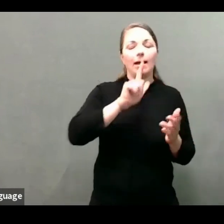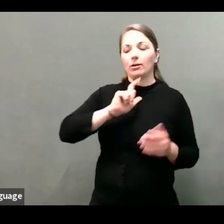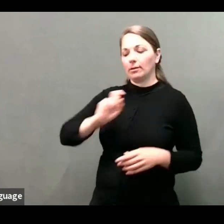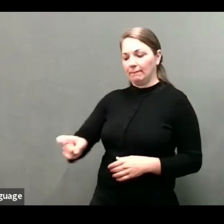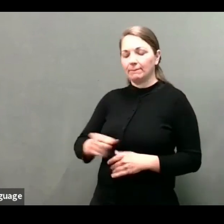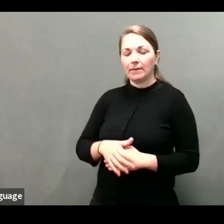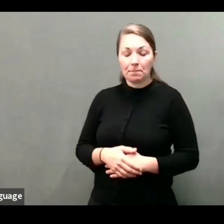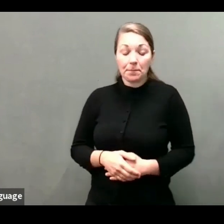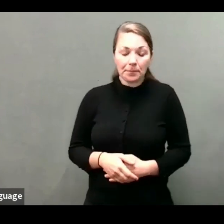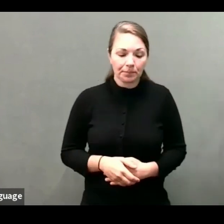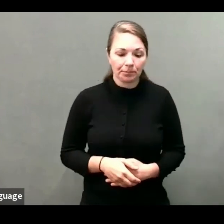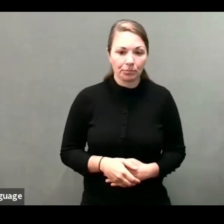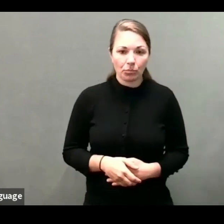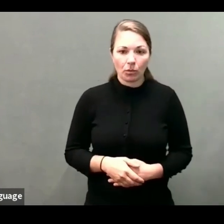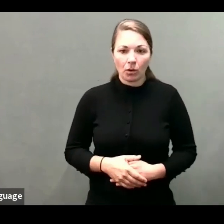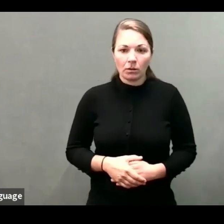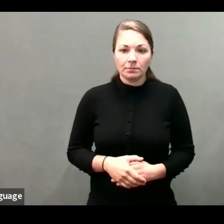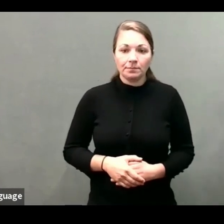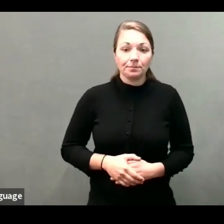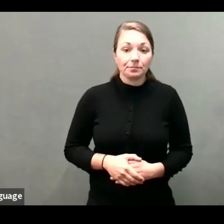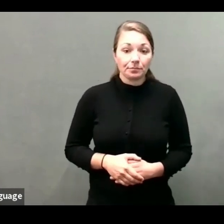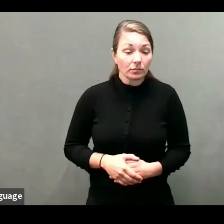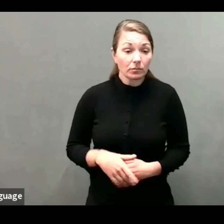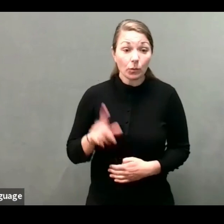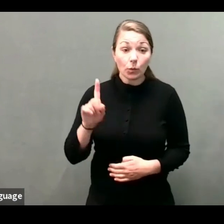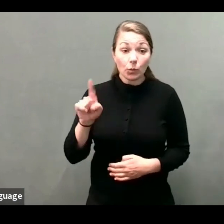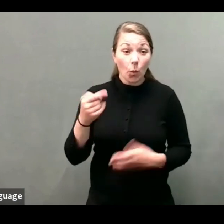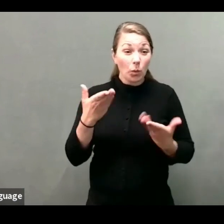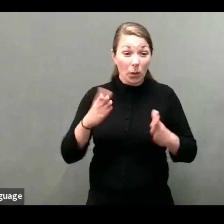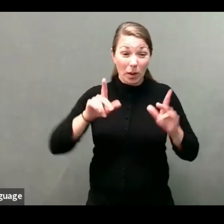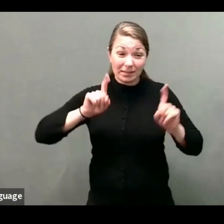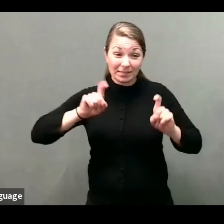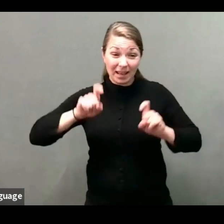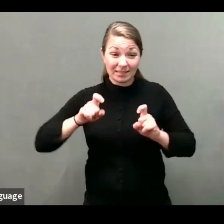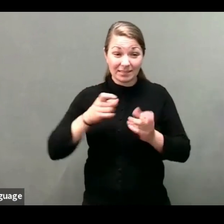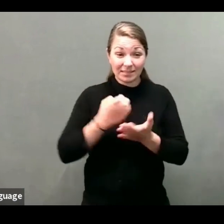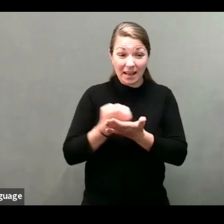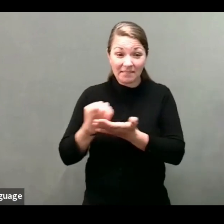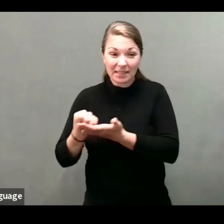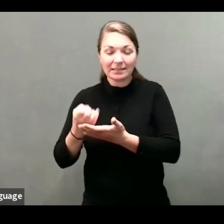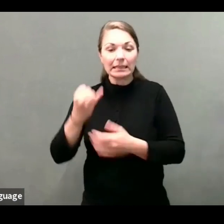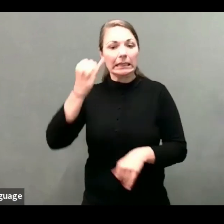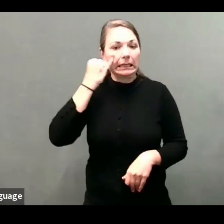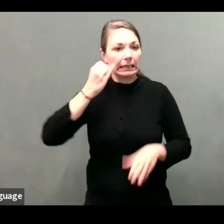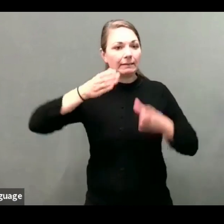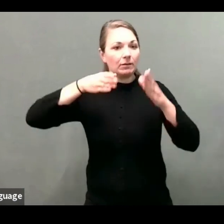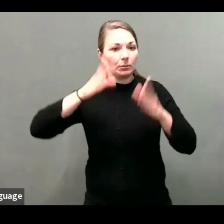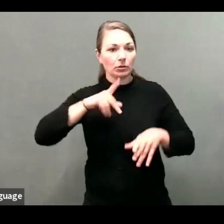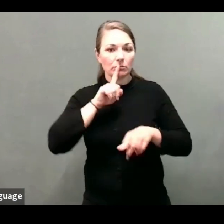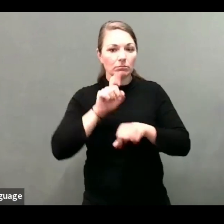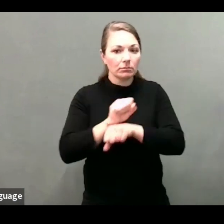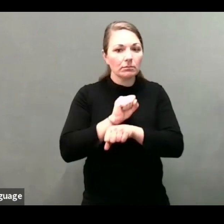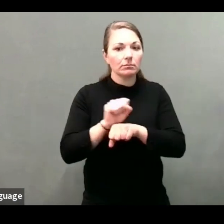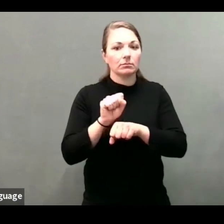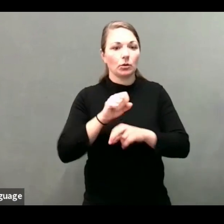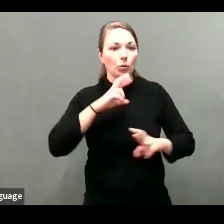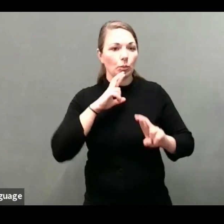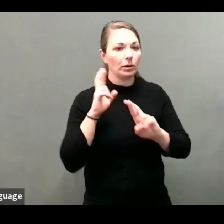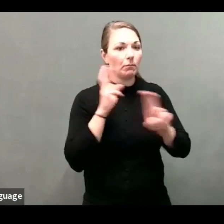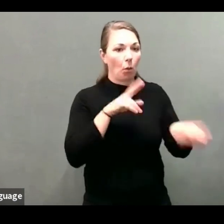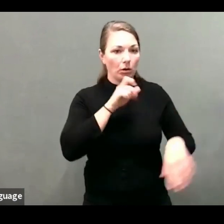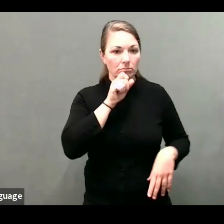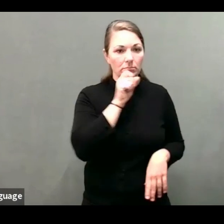the patient is reporting the sexual assault. And that's for a few different reasons. I could wax on about it, but what